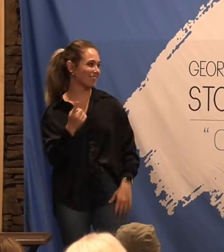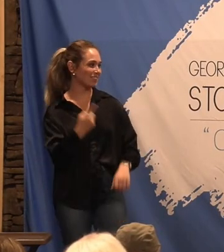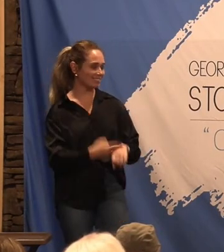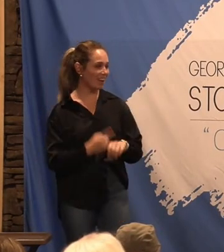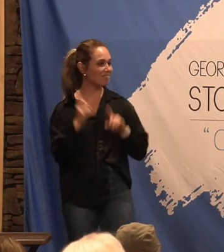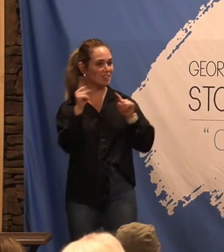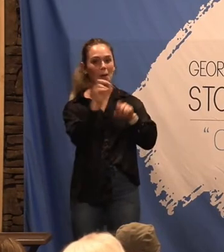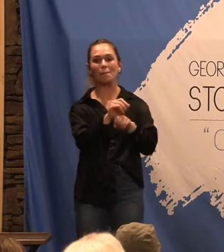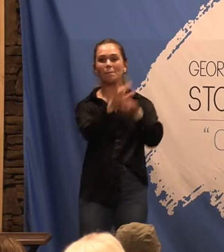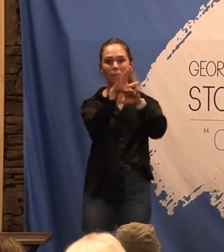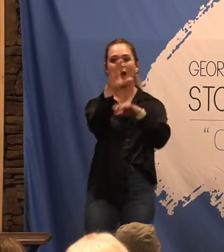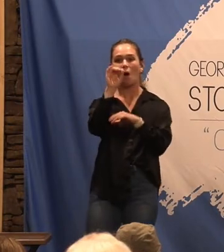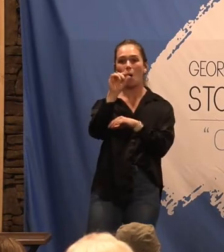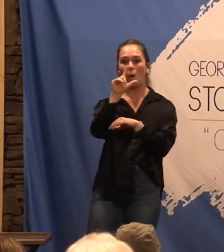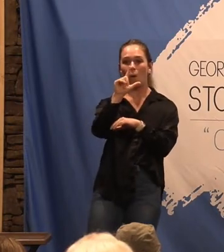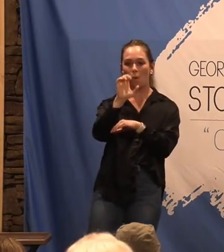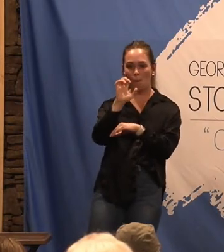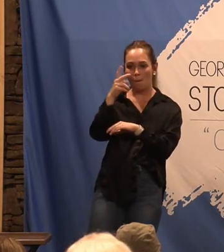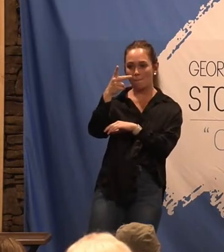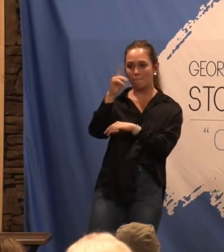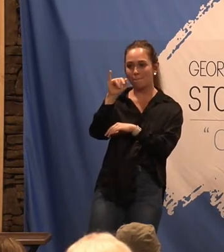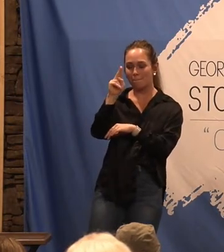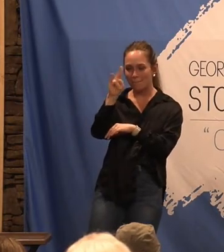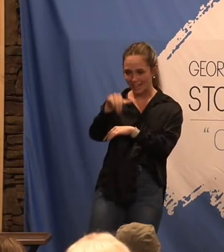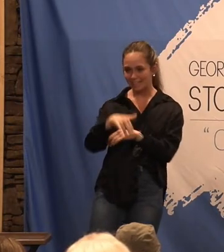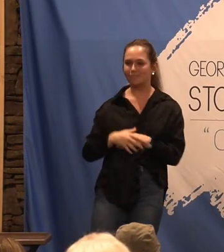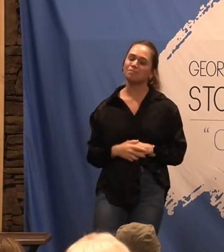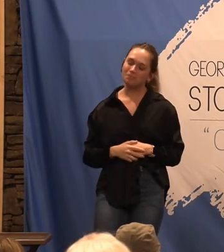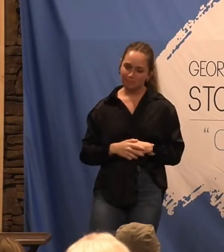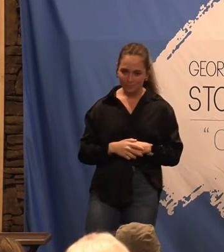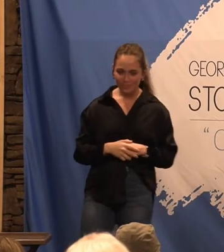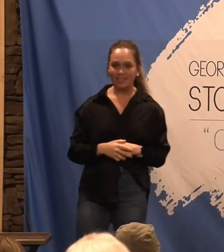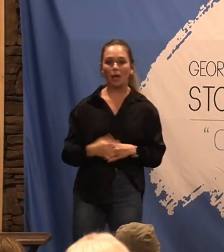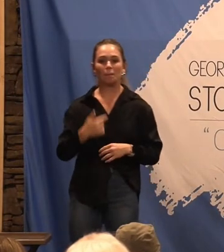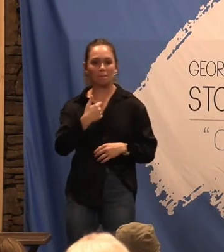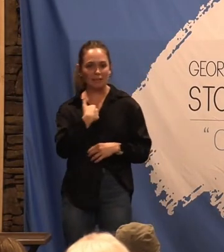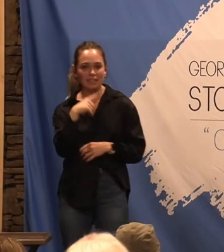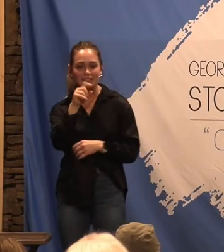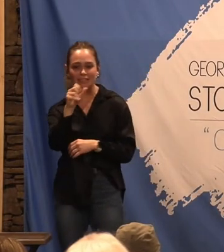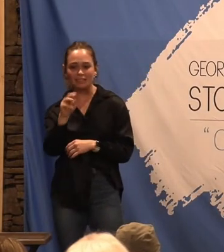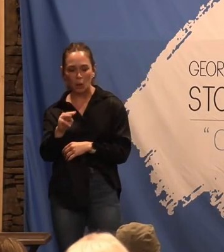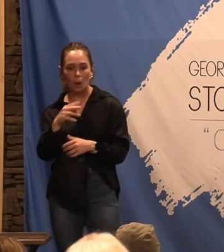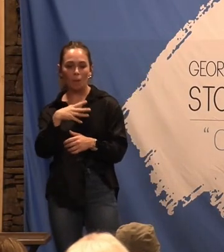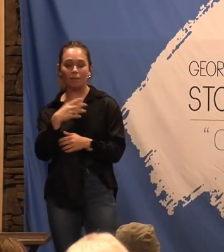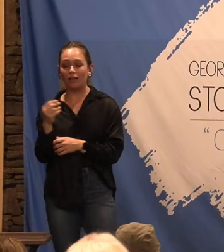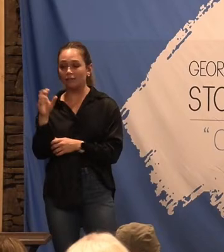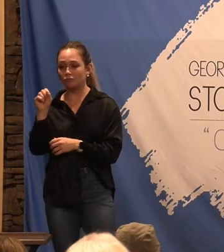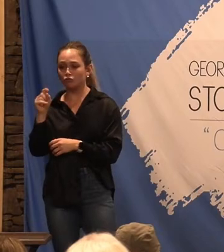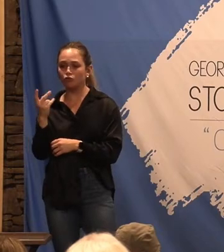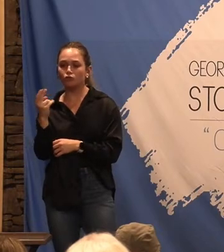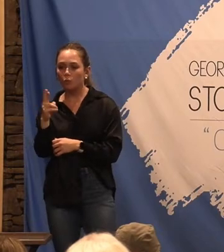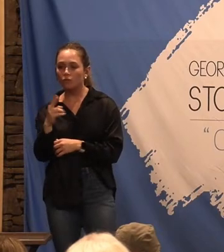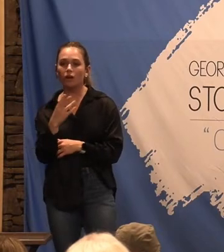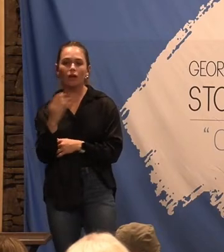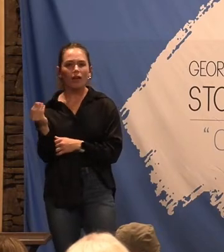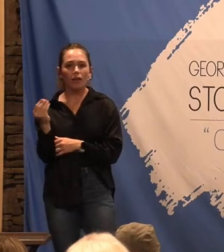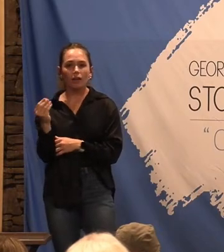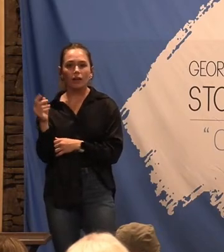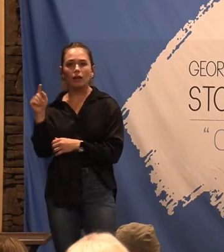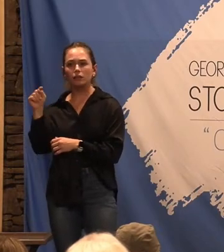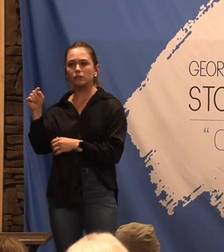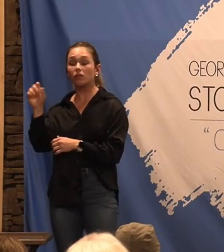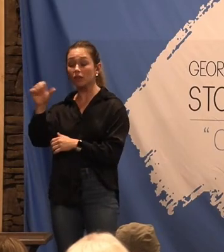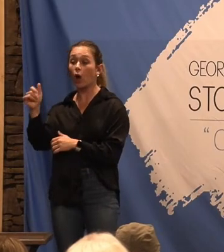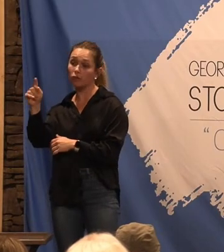to a mountain they called Old Piney up there in Buncombe County. And it was me and Tom and Stover and Tom